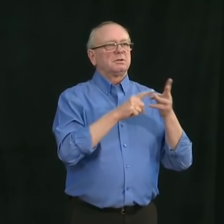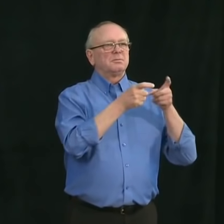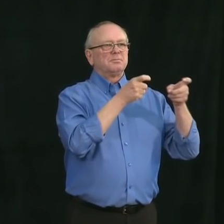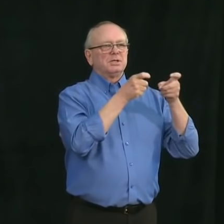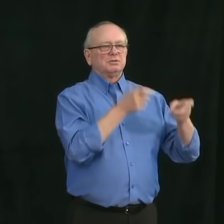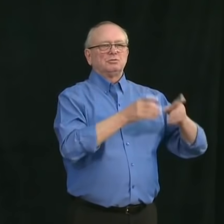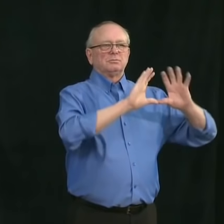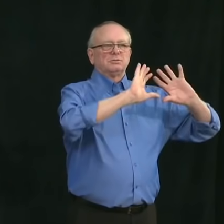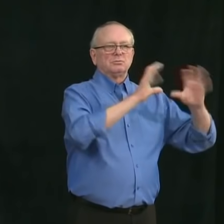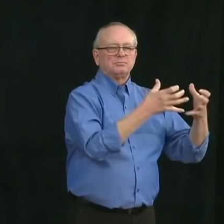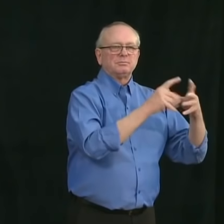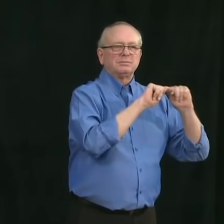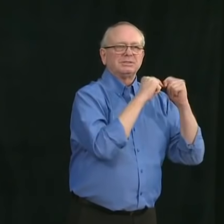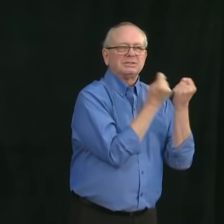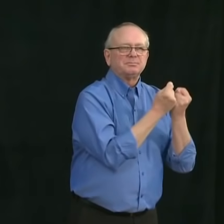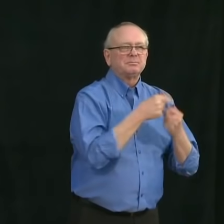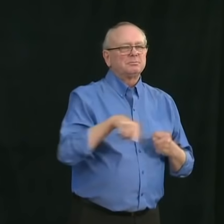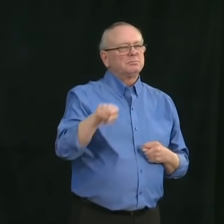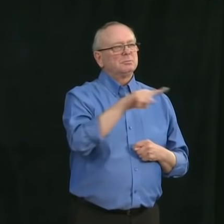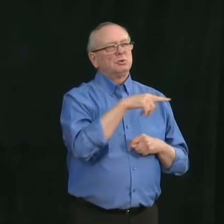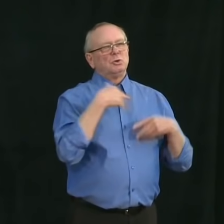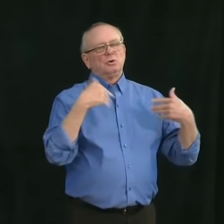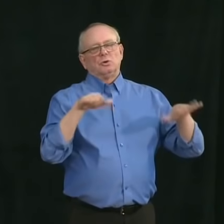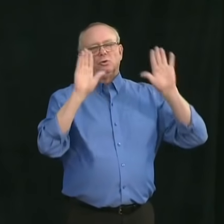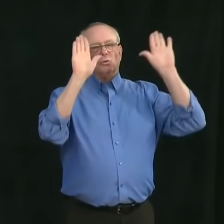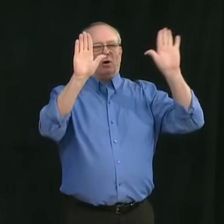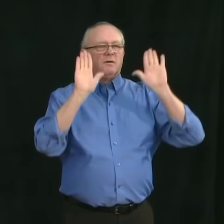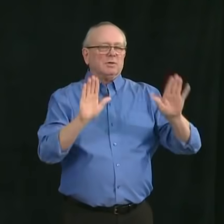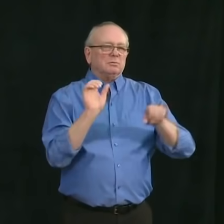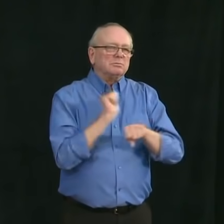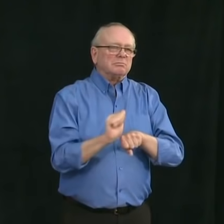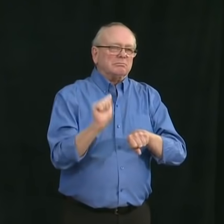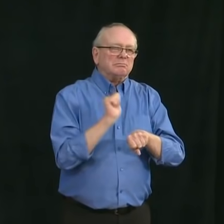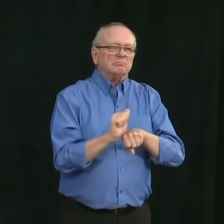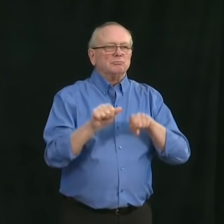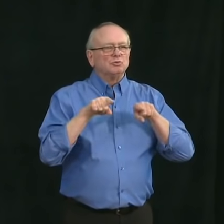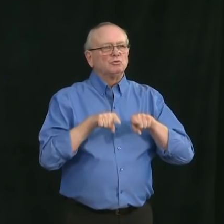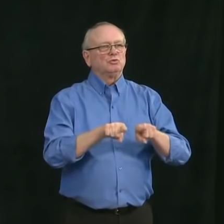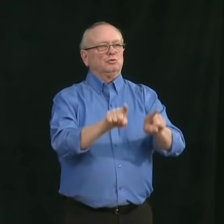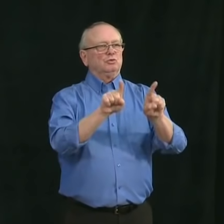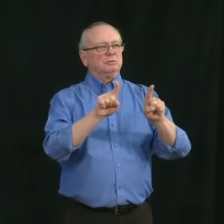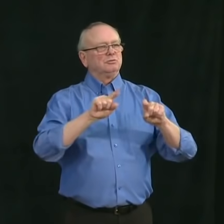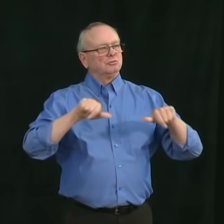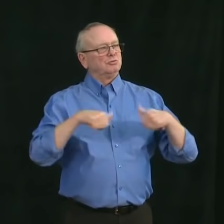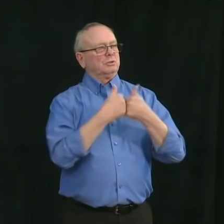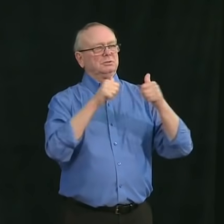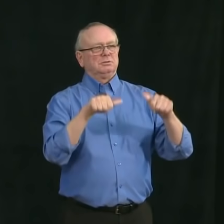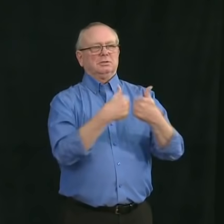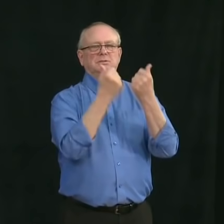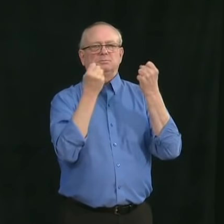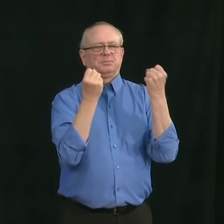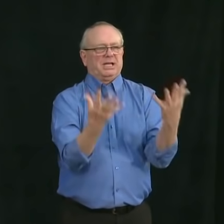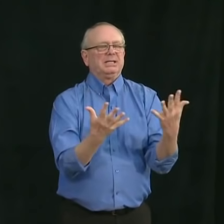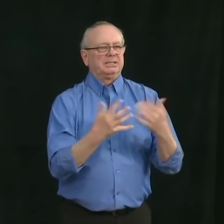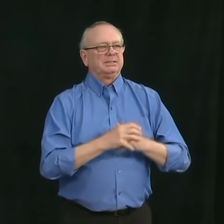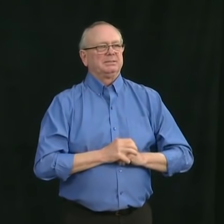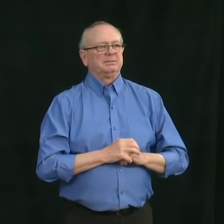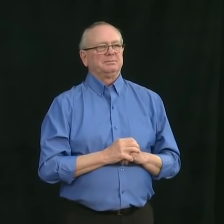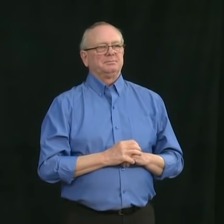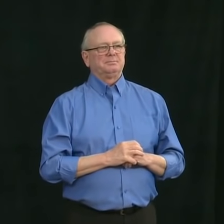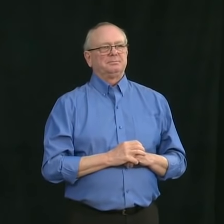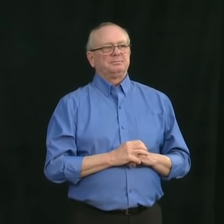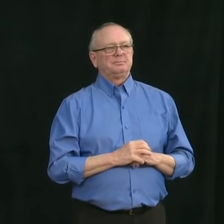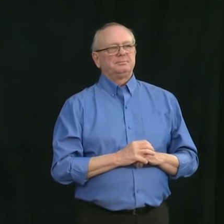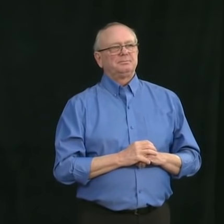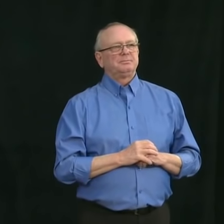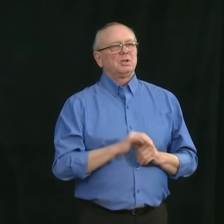during this challenging time. I also want to recognize the outstanding response, planning, and preparedness by Indigenous